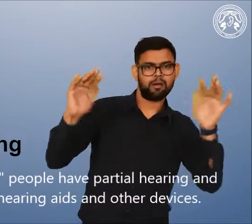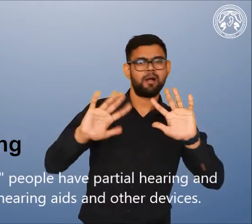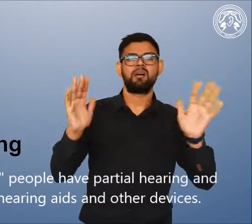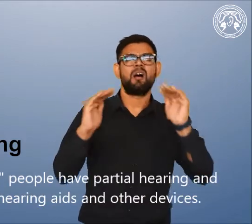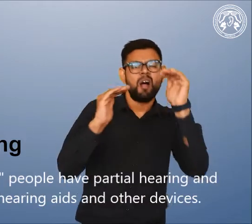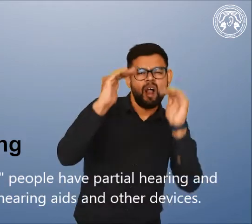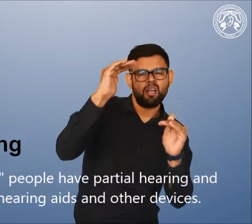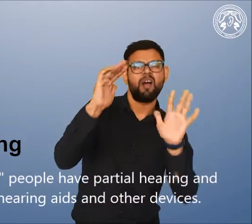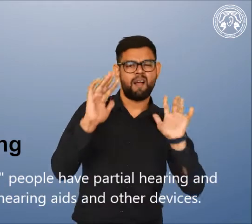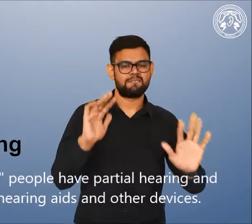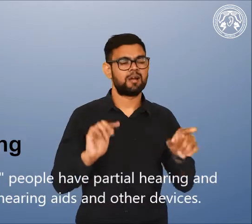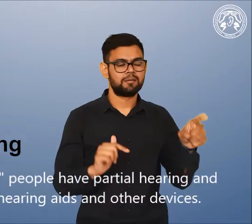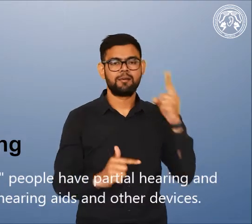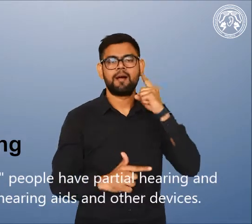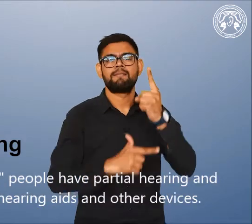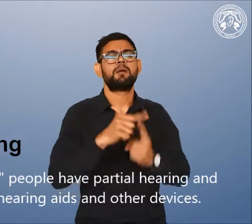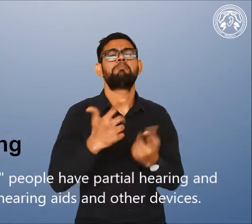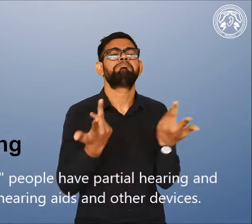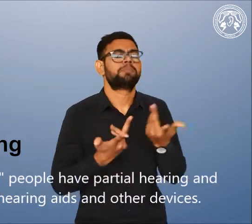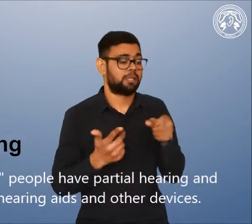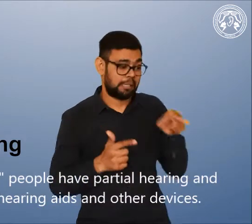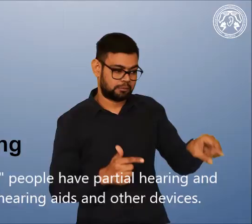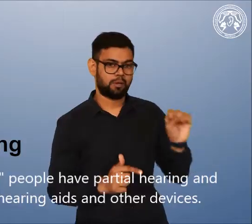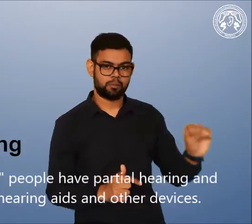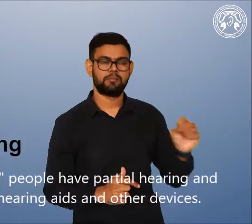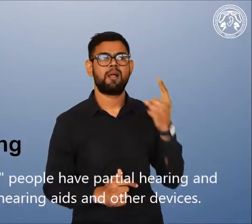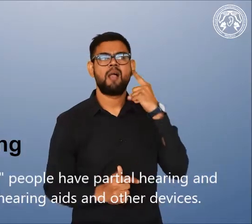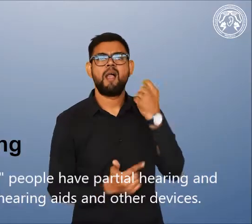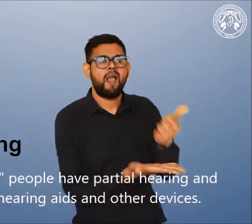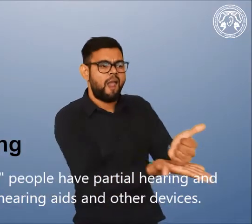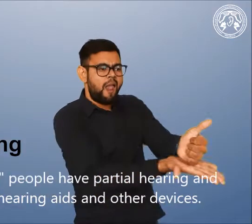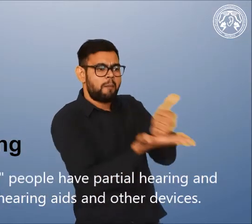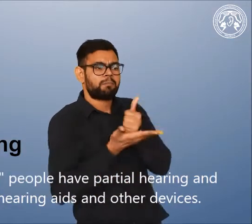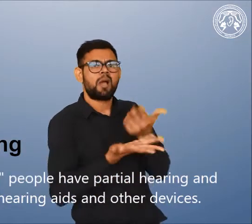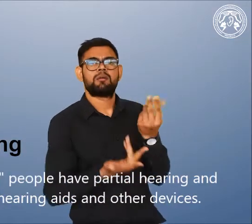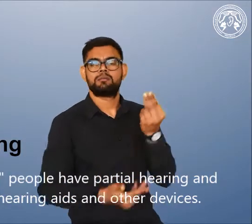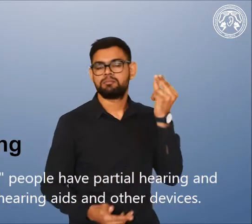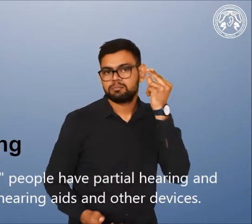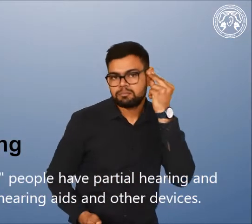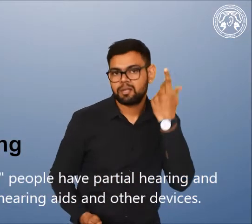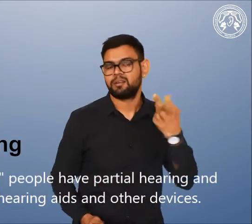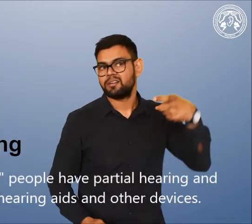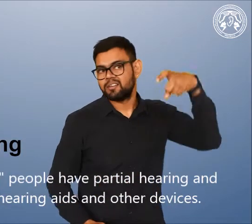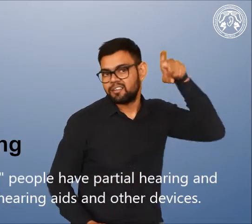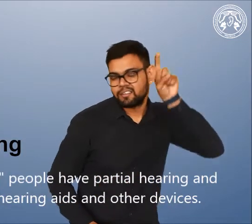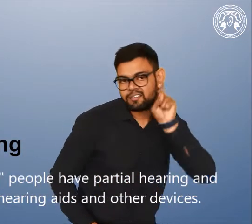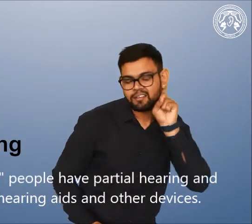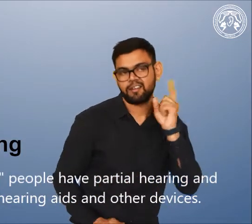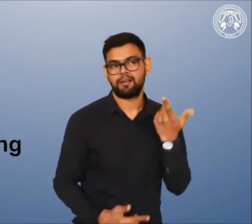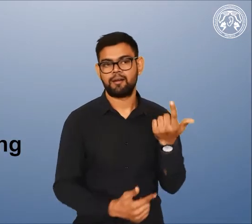Hard of hearing people have partial hearing and they may use hearing aids and other devices.